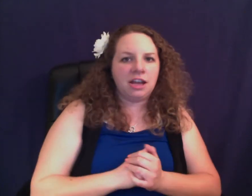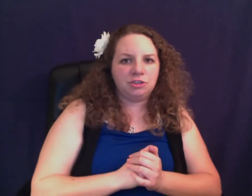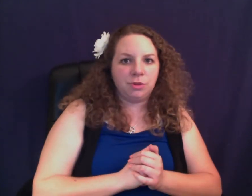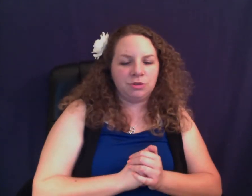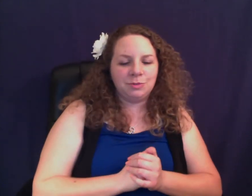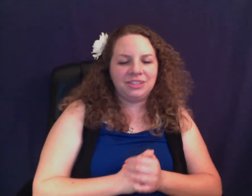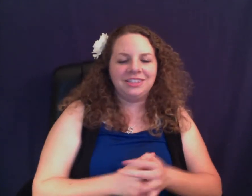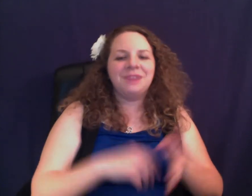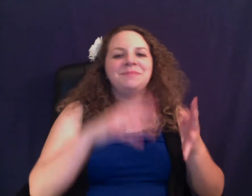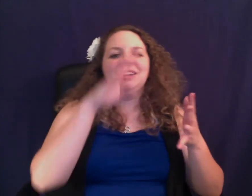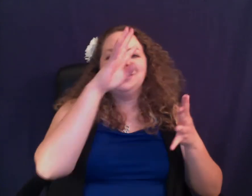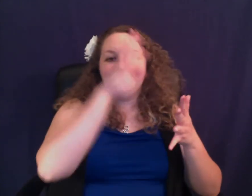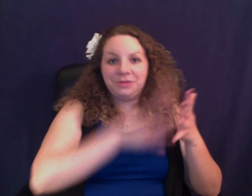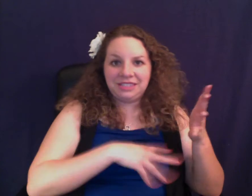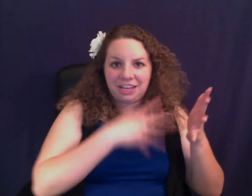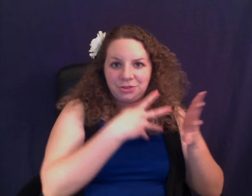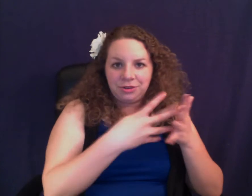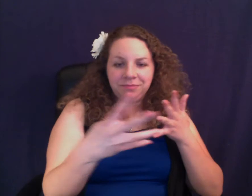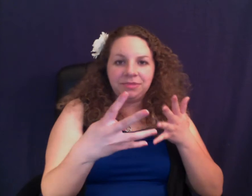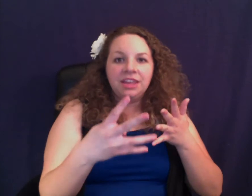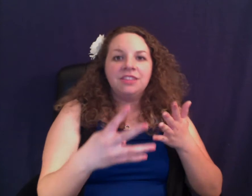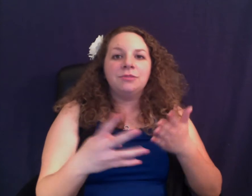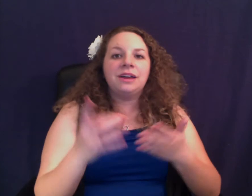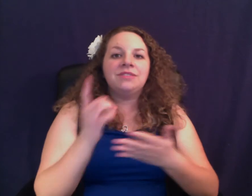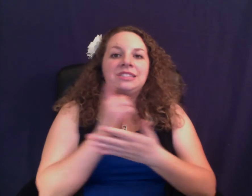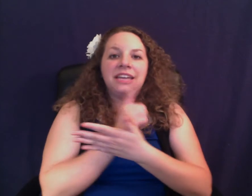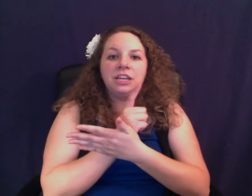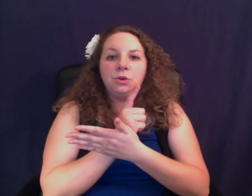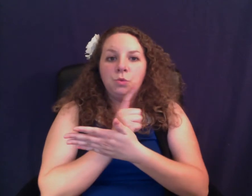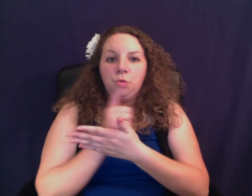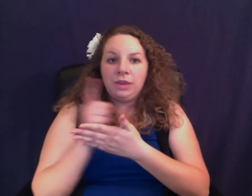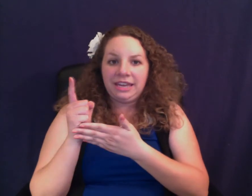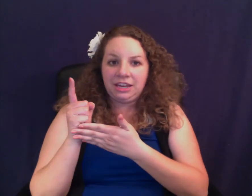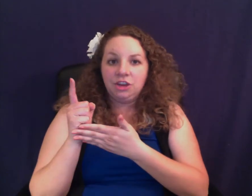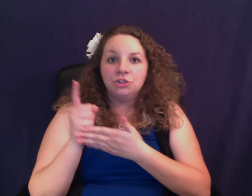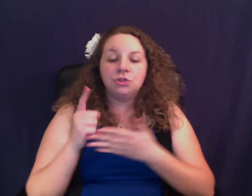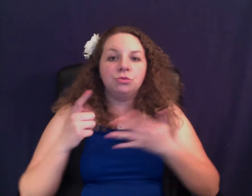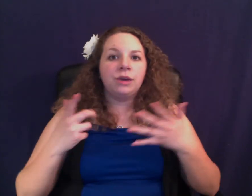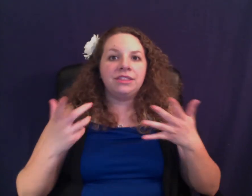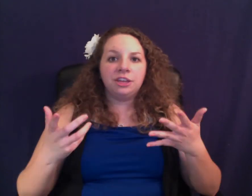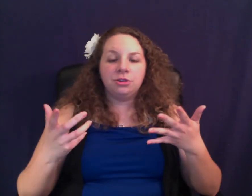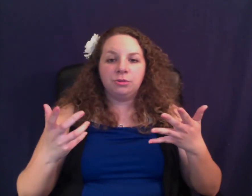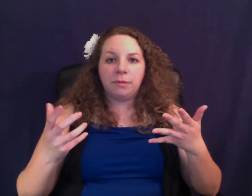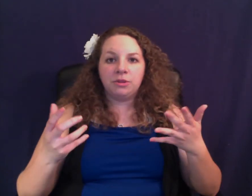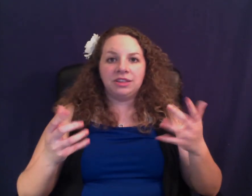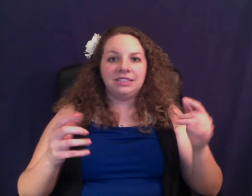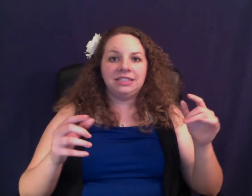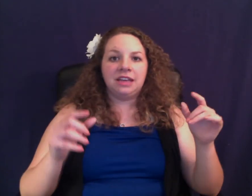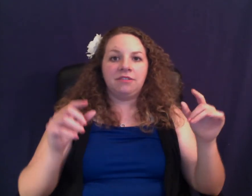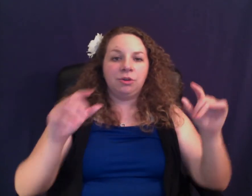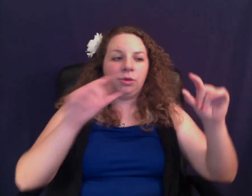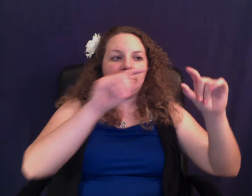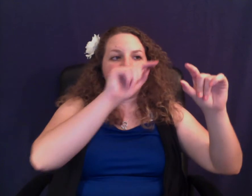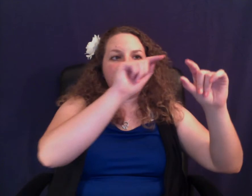Extra bonus points there. So schedule. Then we have the sign week. So the way that you can remember this is that for one week you have